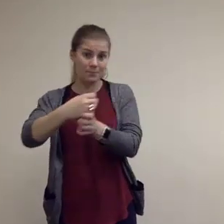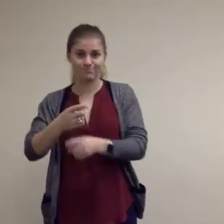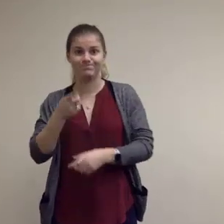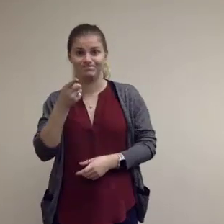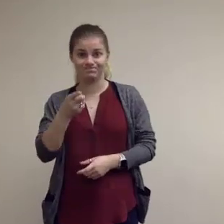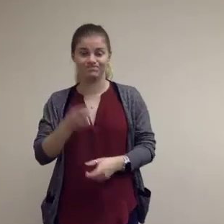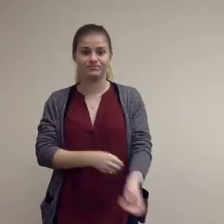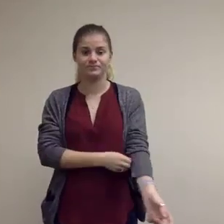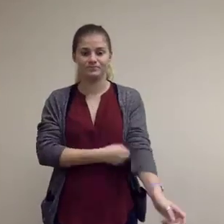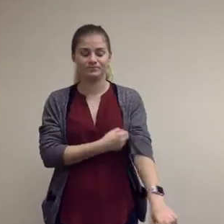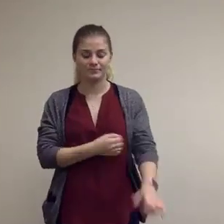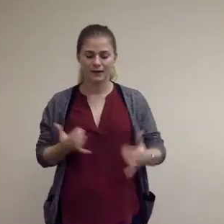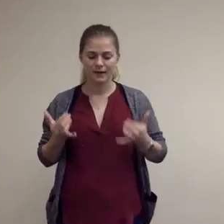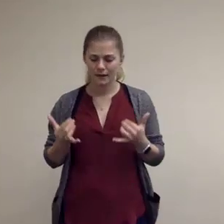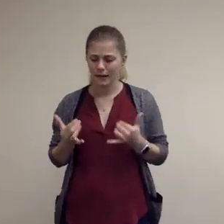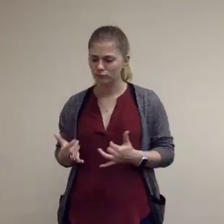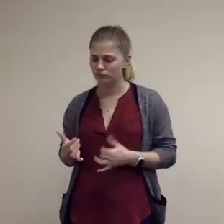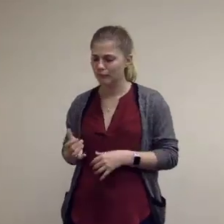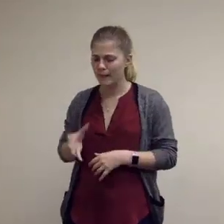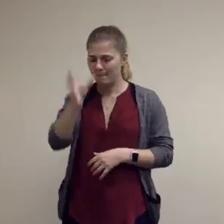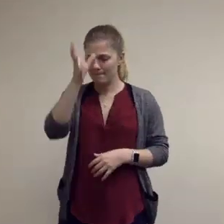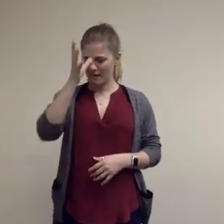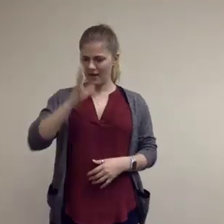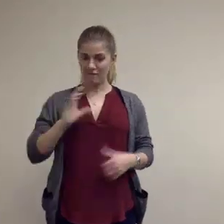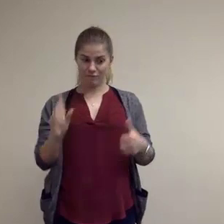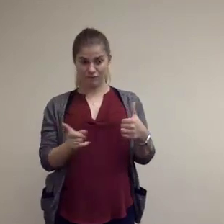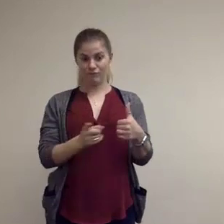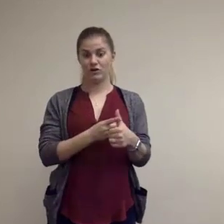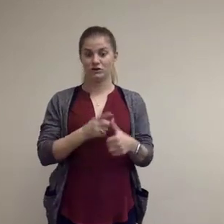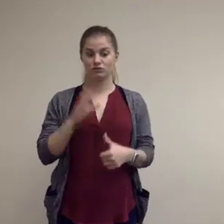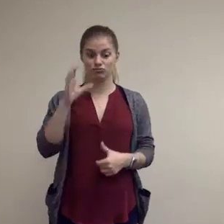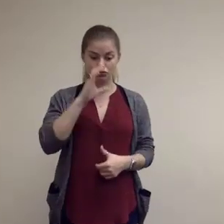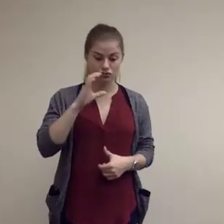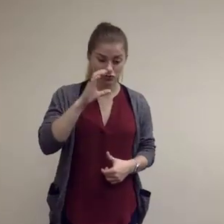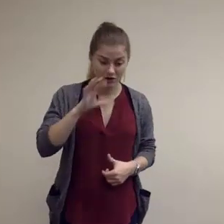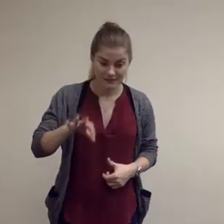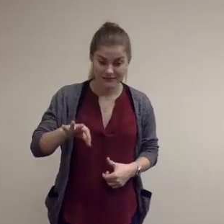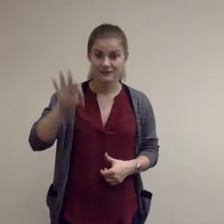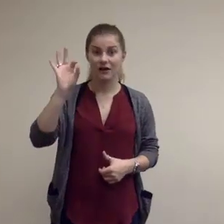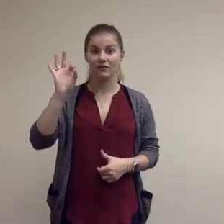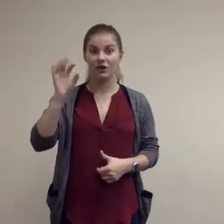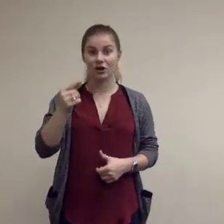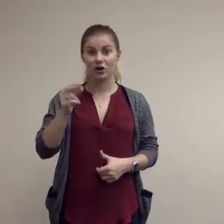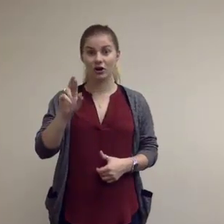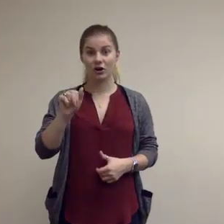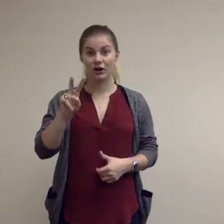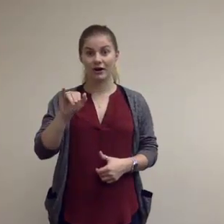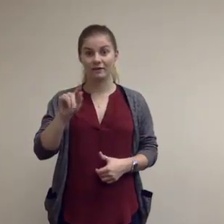Okay, who's the first guy who discovered gravity? Pardon me, who is the guy who first discovered gravity? Not discovered it, I